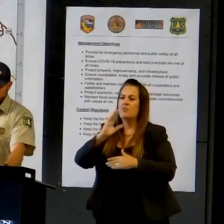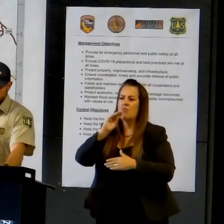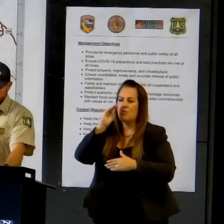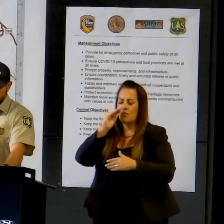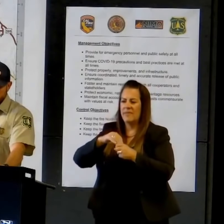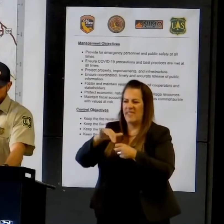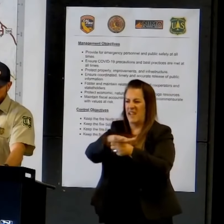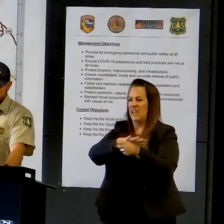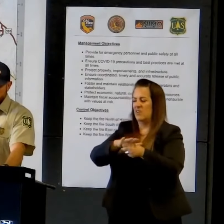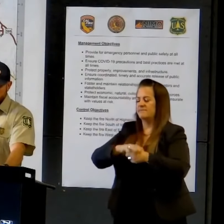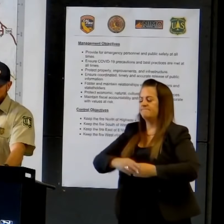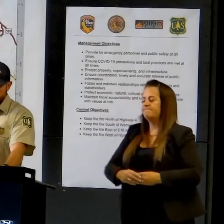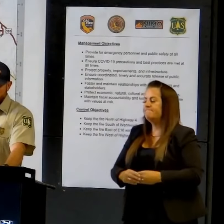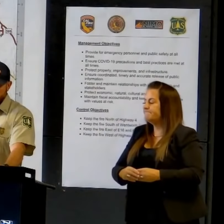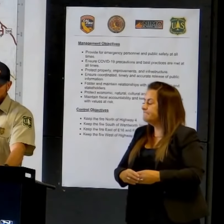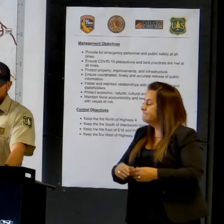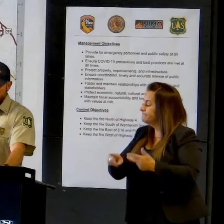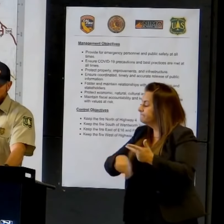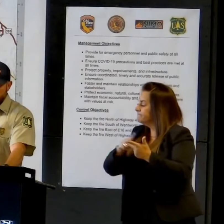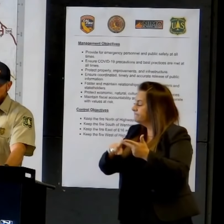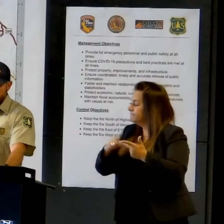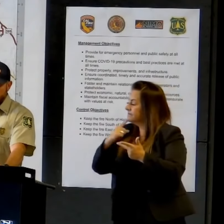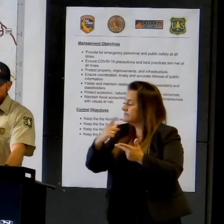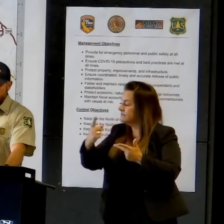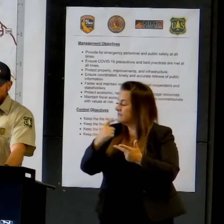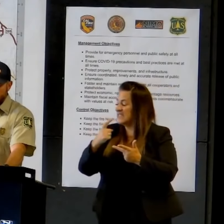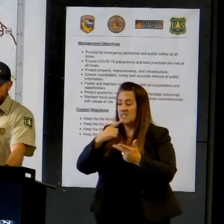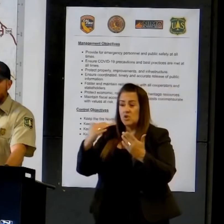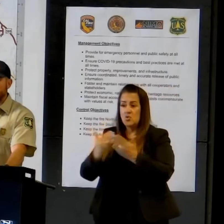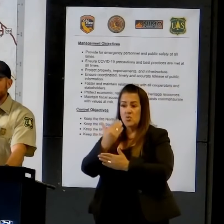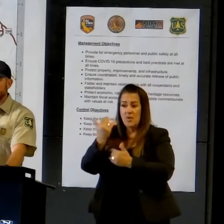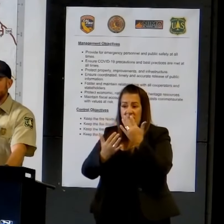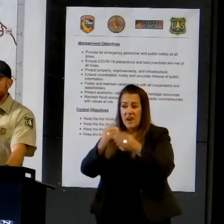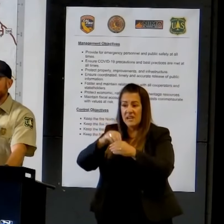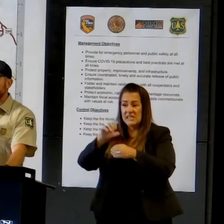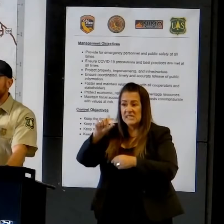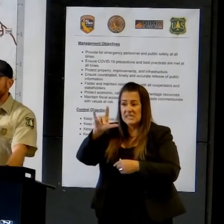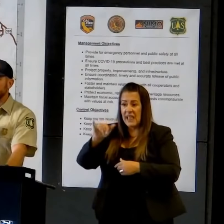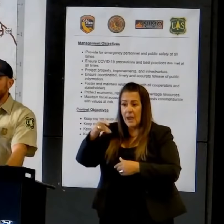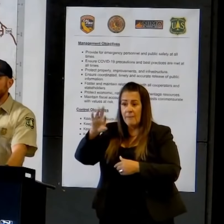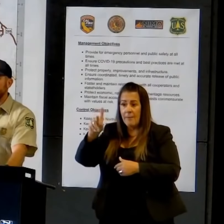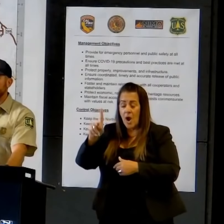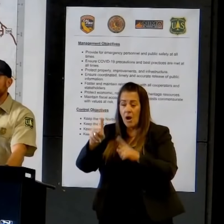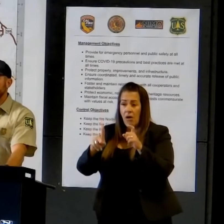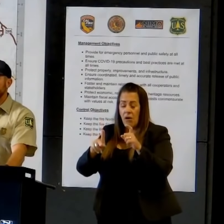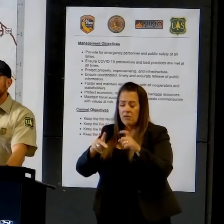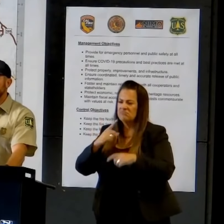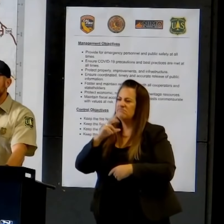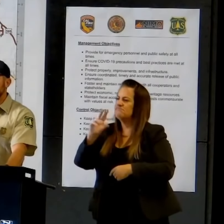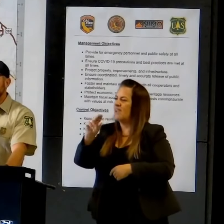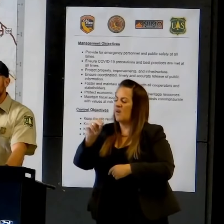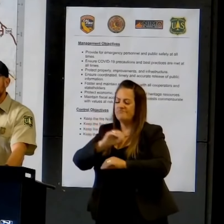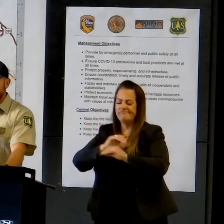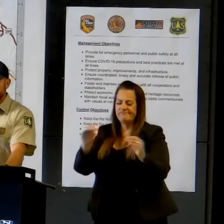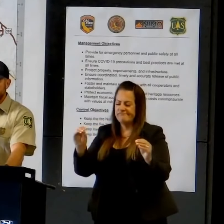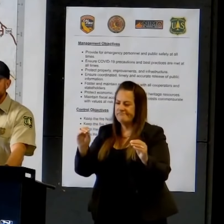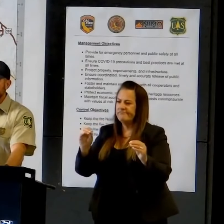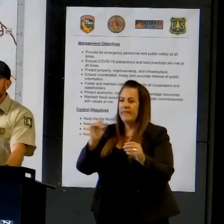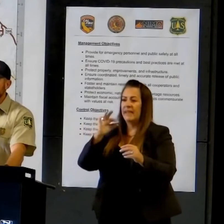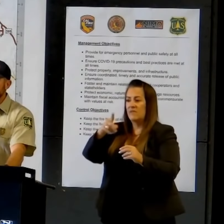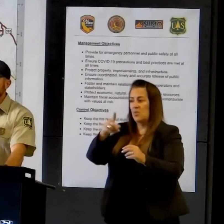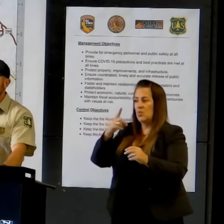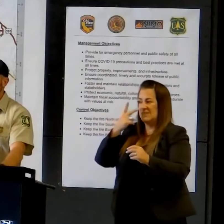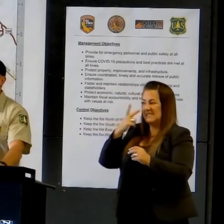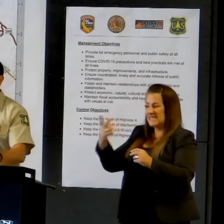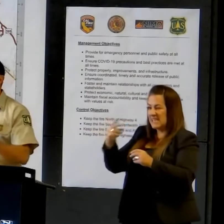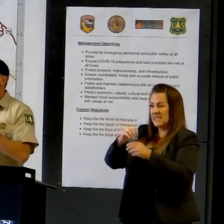Valley. Is there a new fire on Sly Park? No, there is not a new fire on Sly Park. If you're looking that direction right